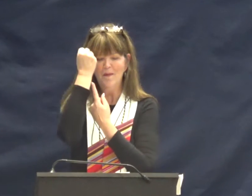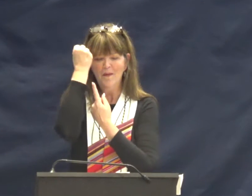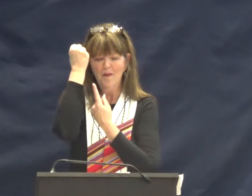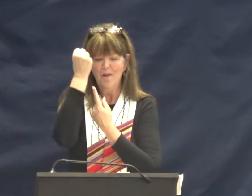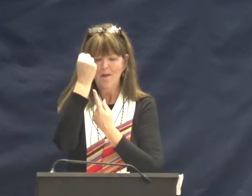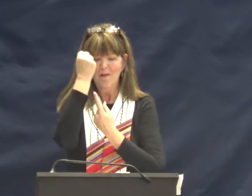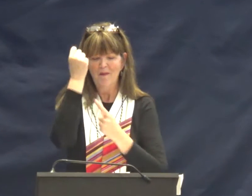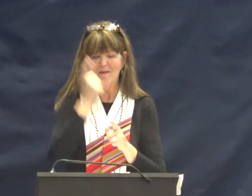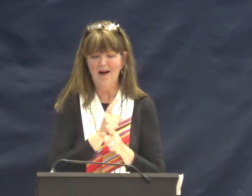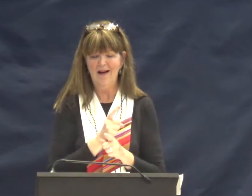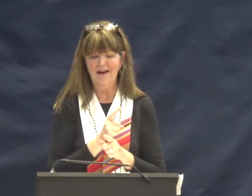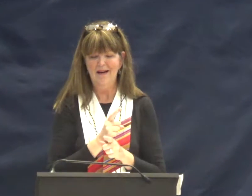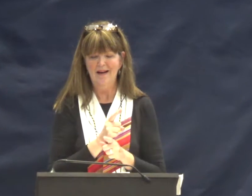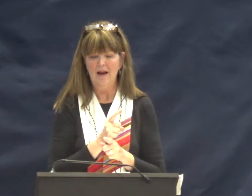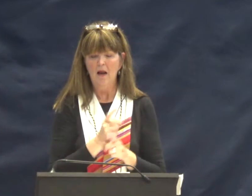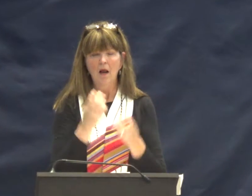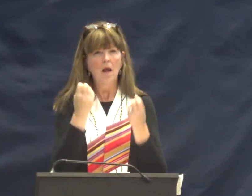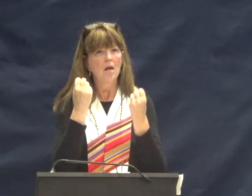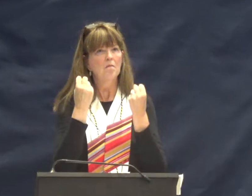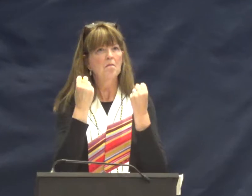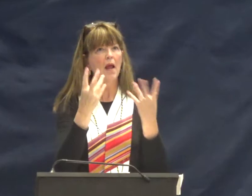us, we hold on to that.